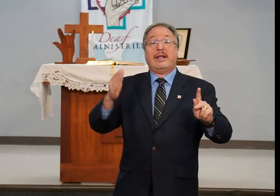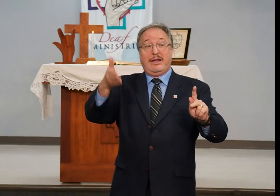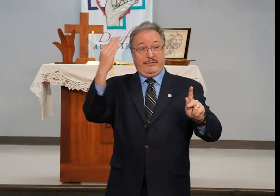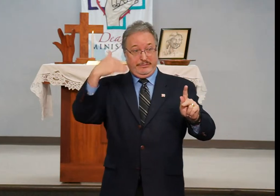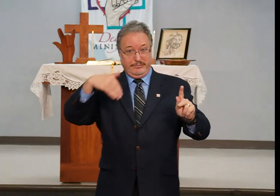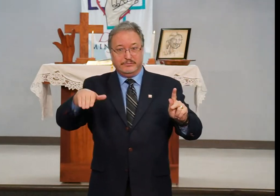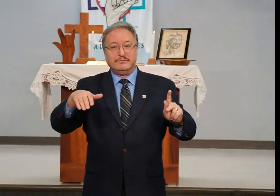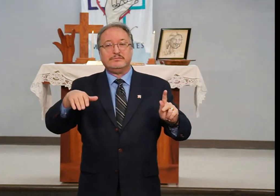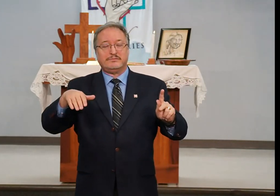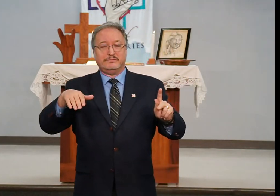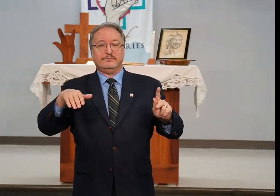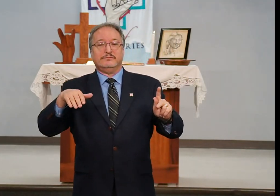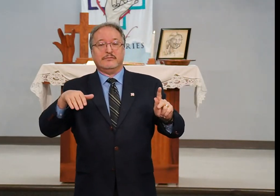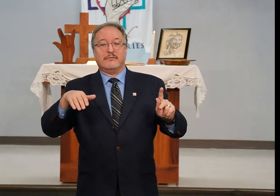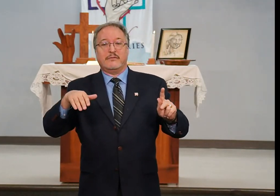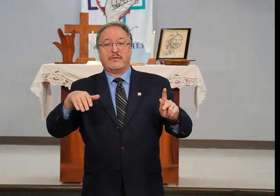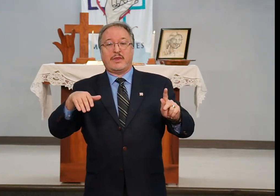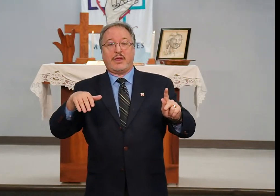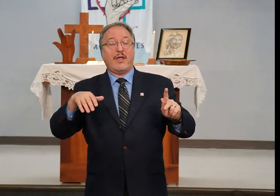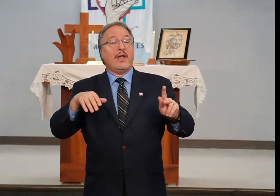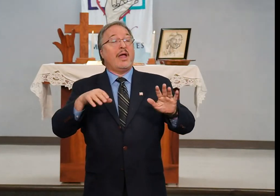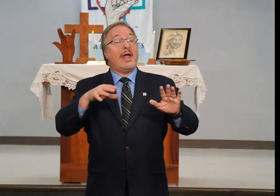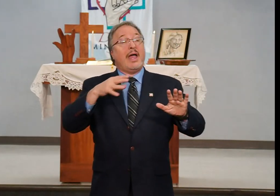So we see that in the book of Mark.